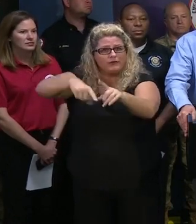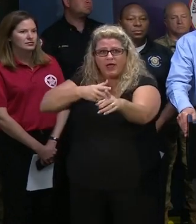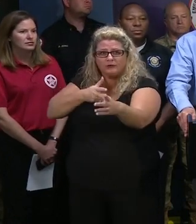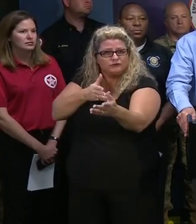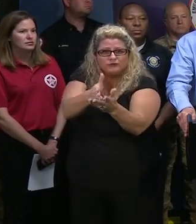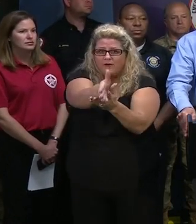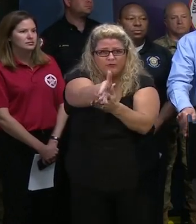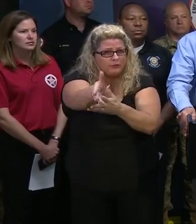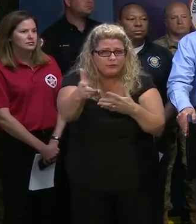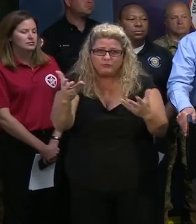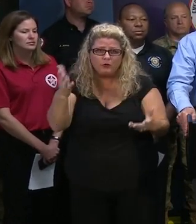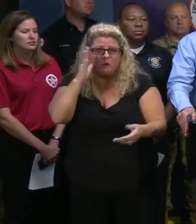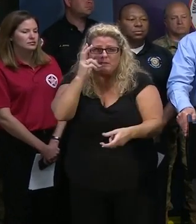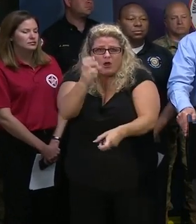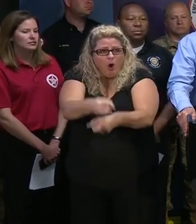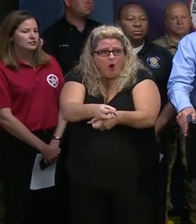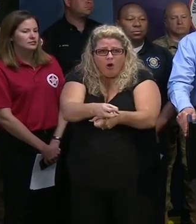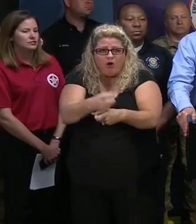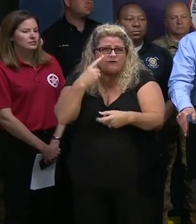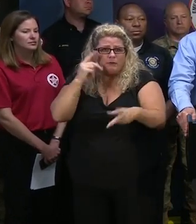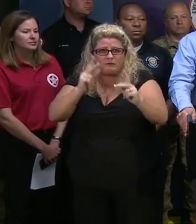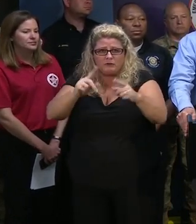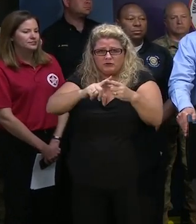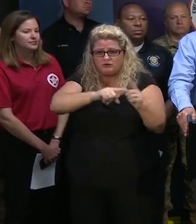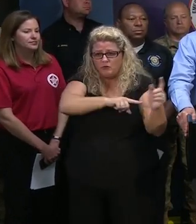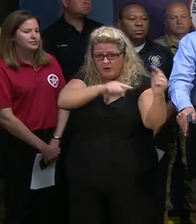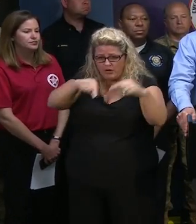for people to get in to fix those things